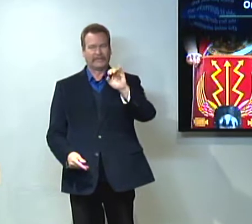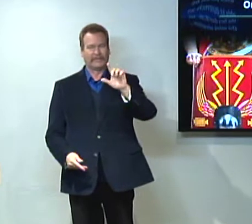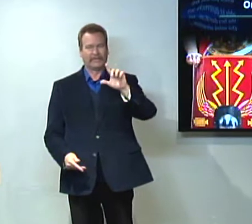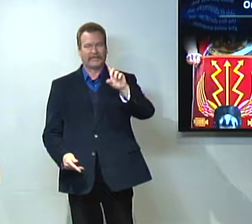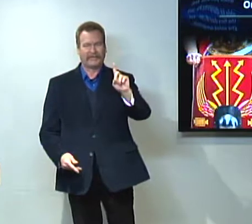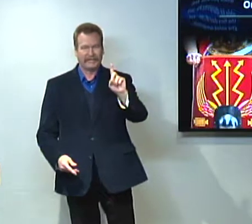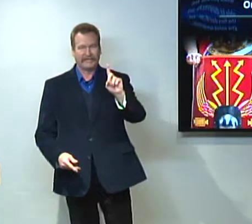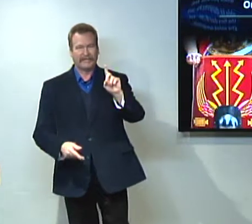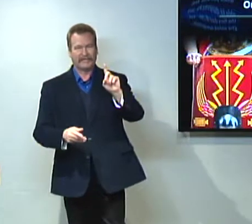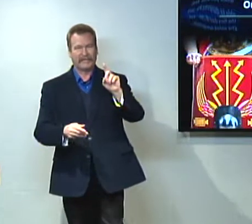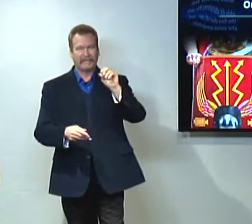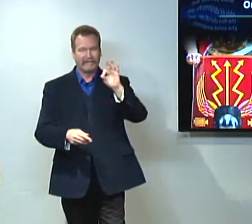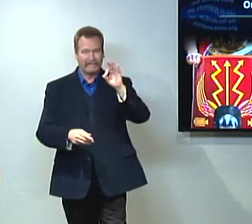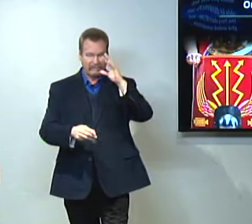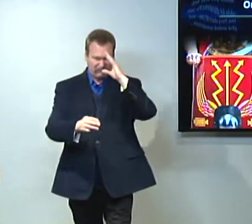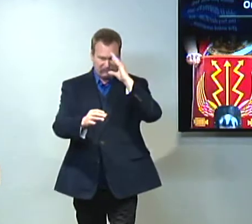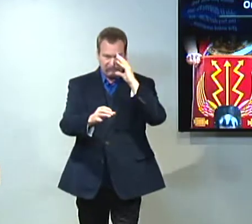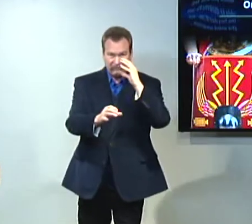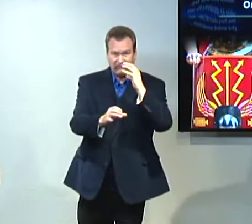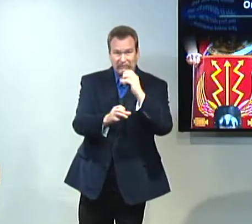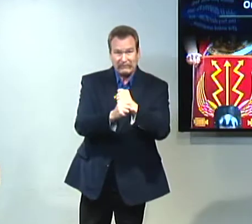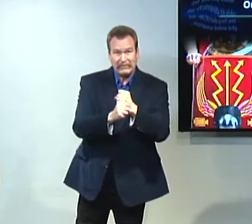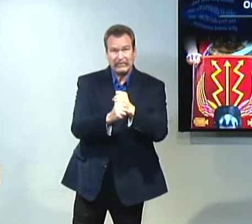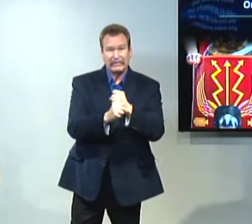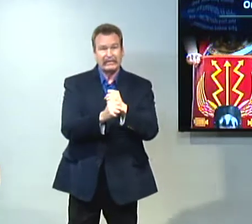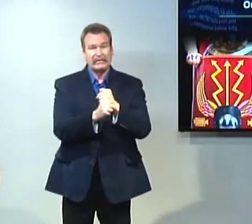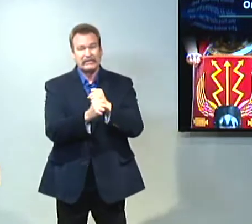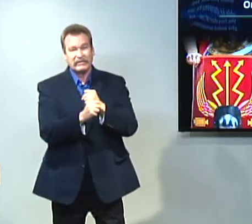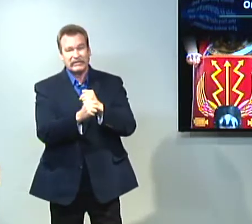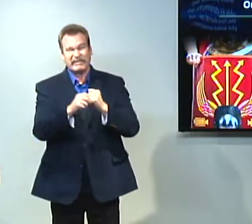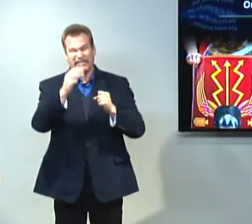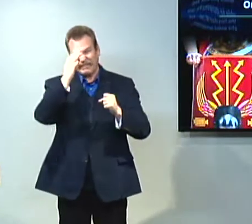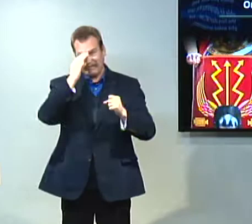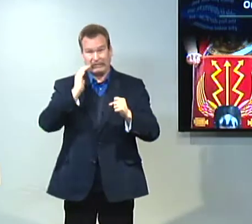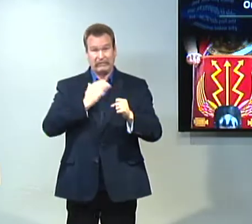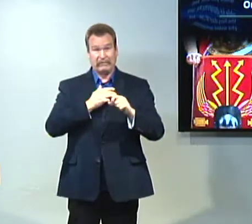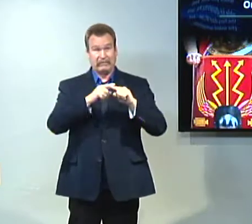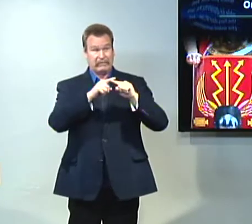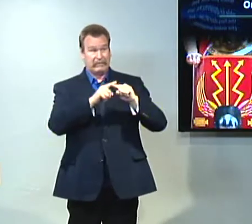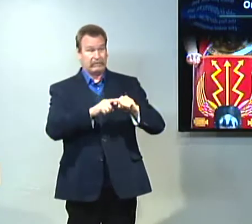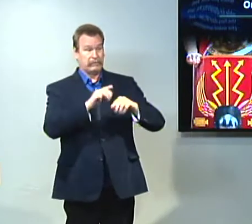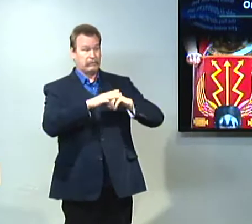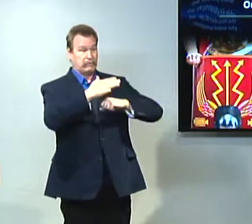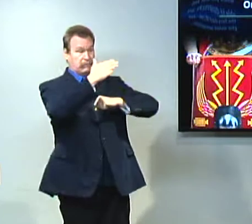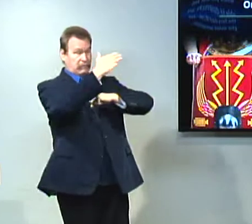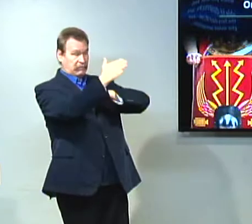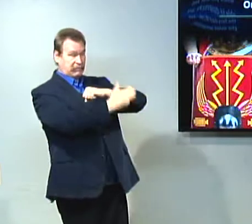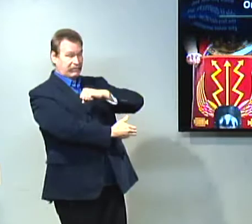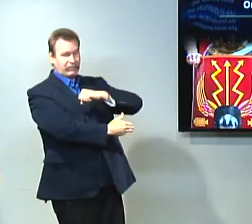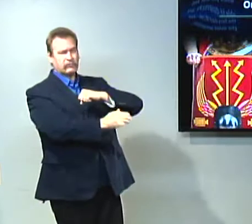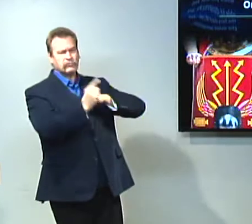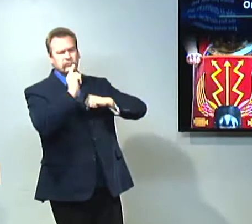The shield of faith. We're going to focus in on that section of the verse.